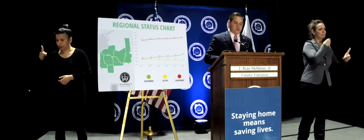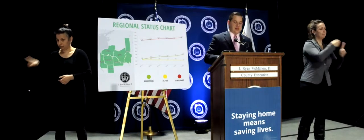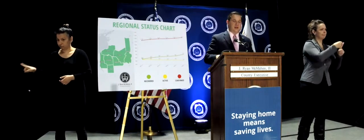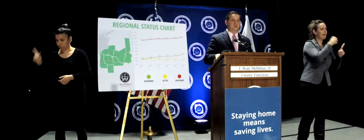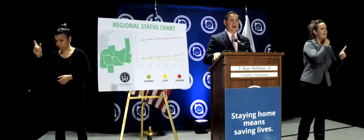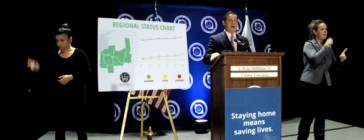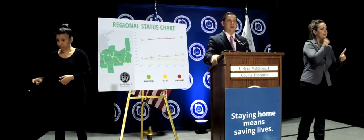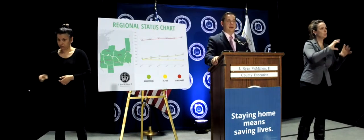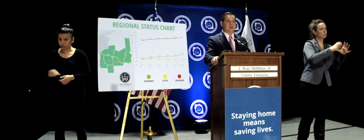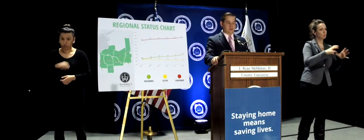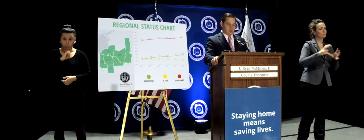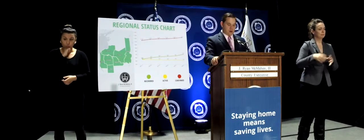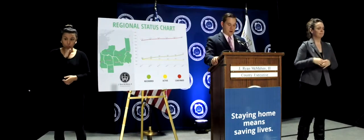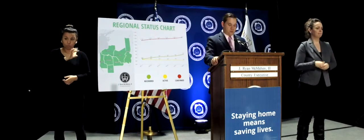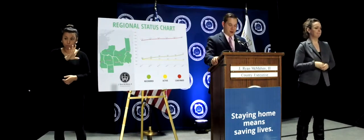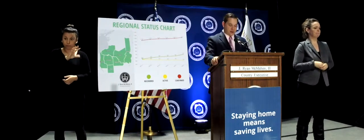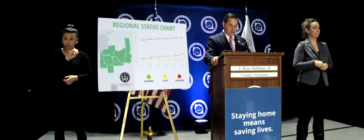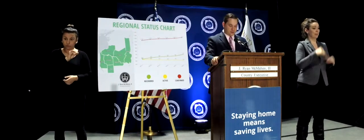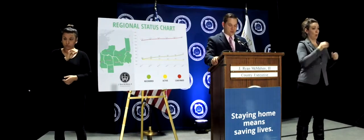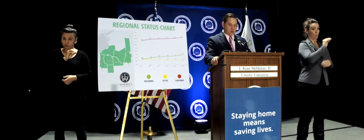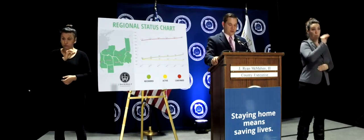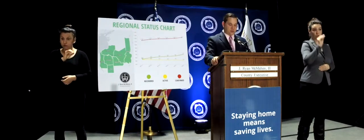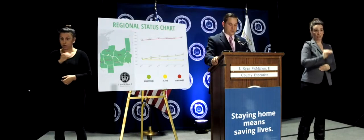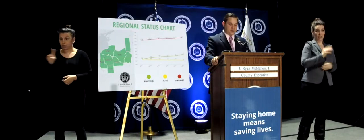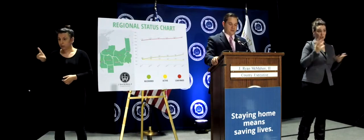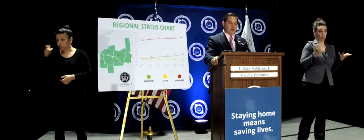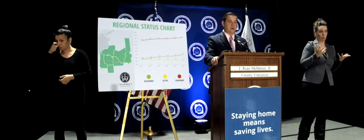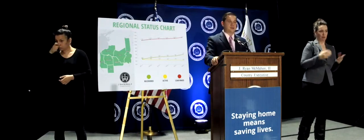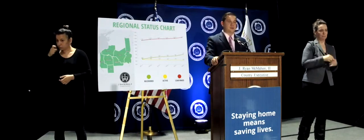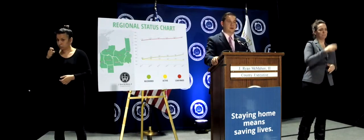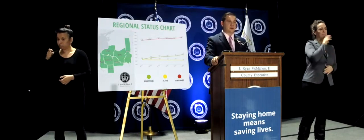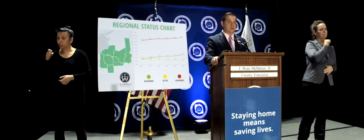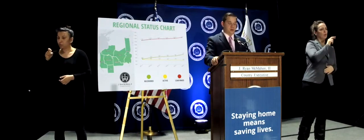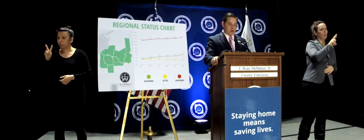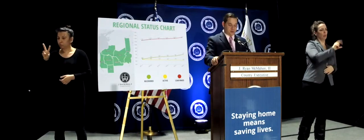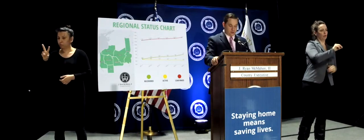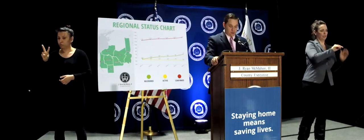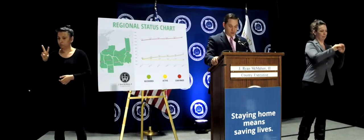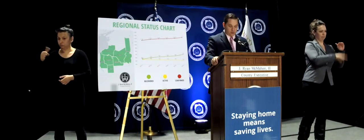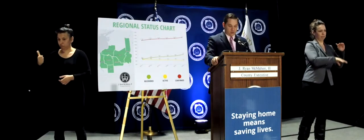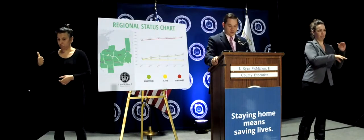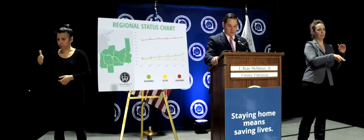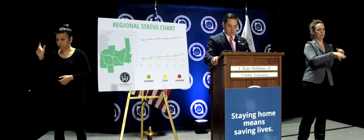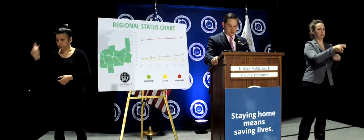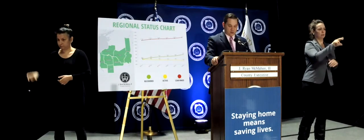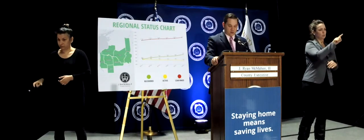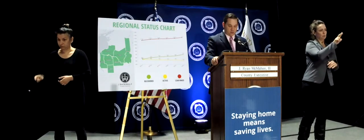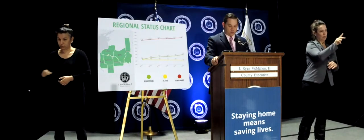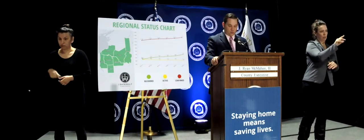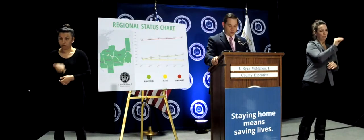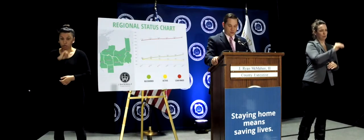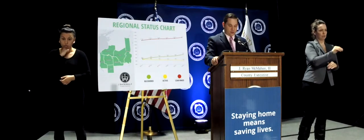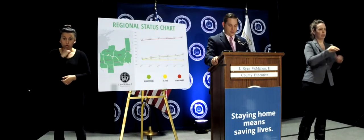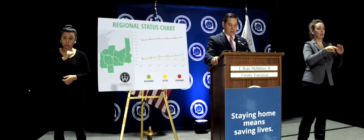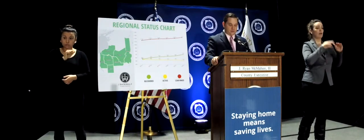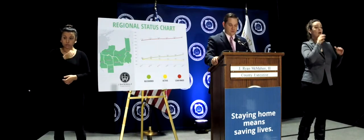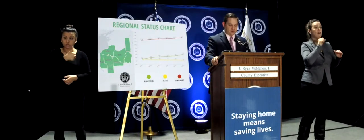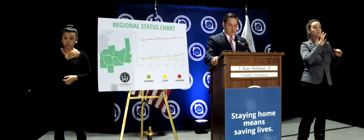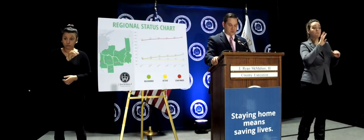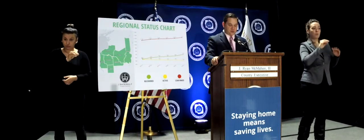Breakdown of percentage by age bracket, 23% of our cases are under 30, 37% are under